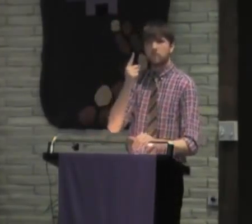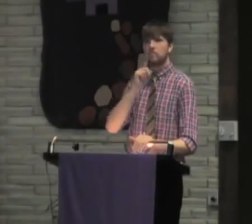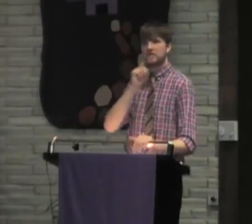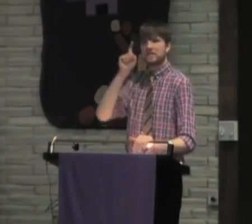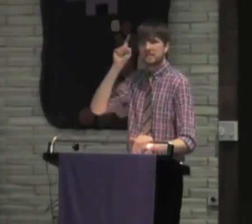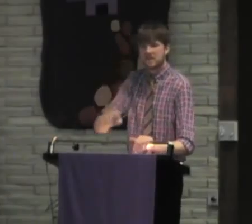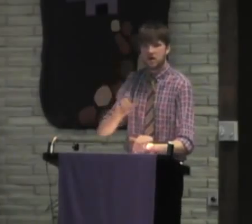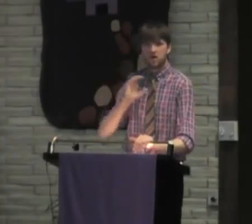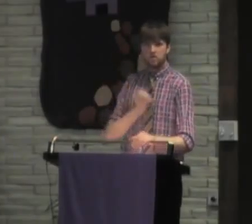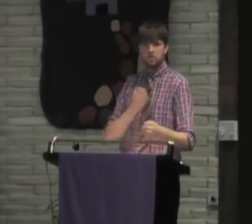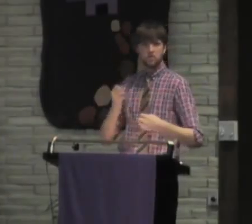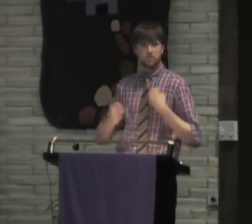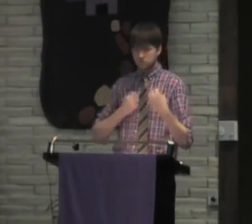It's really not feeling